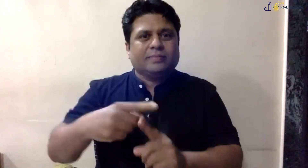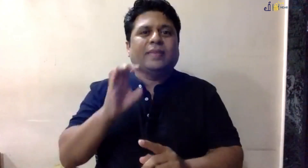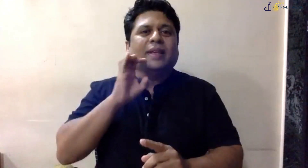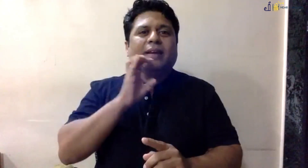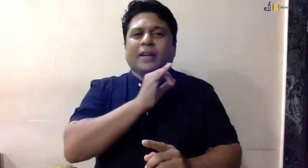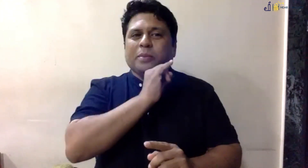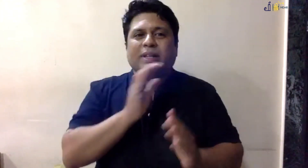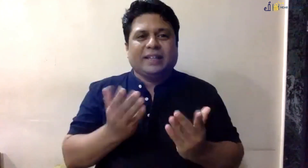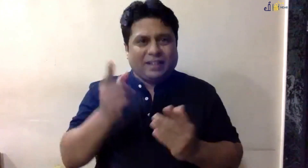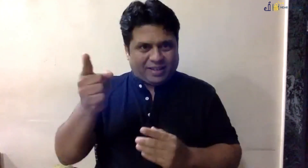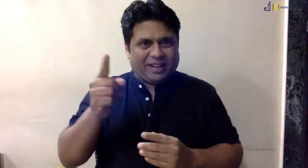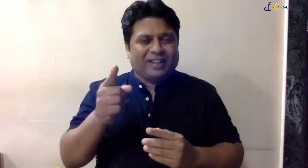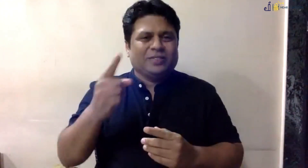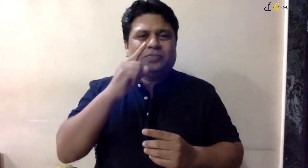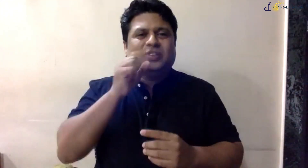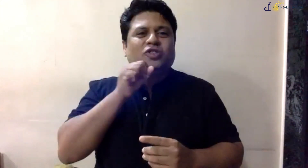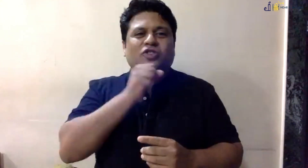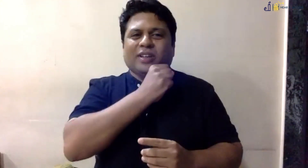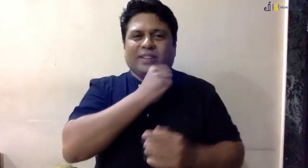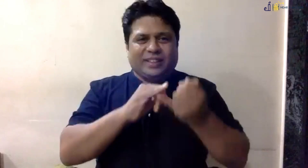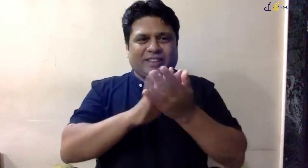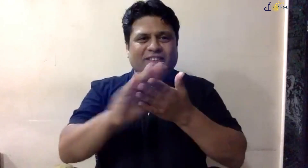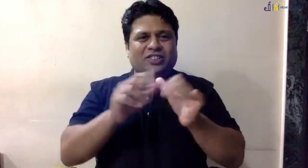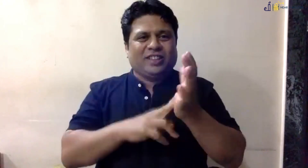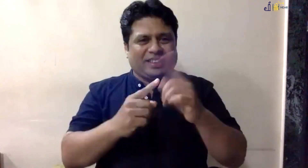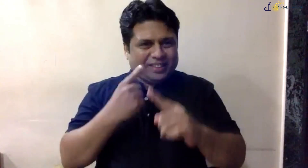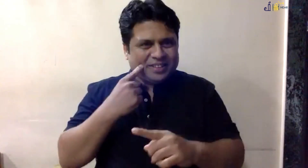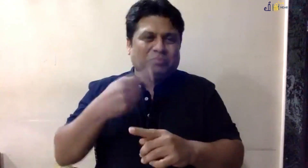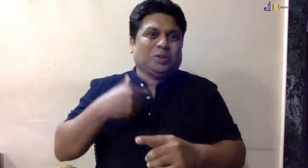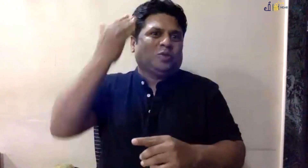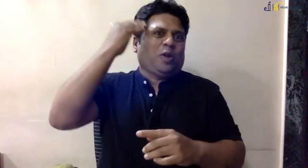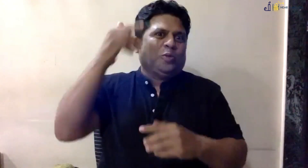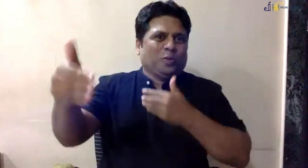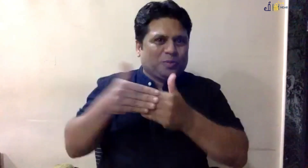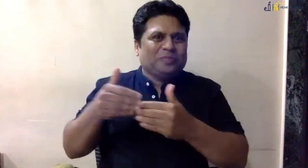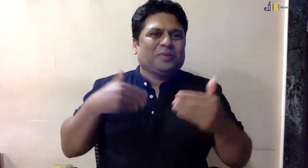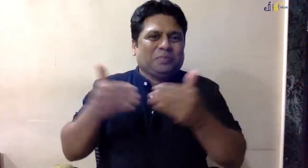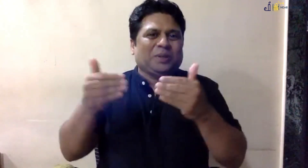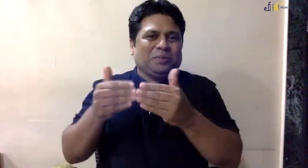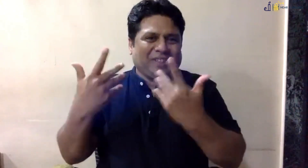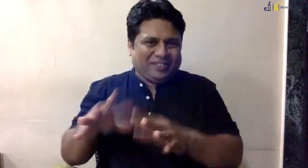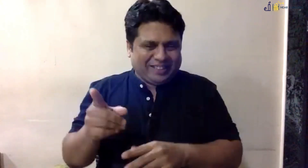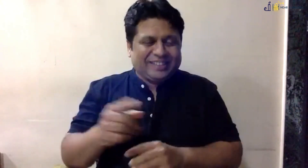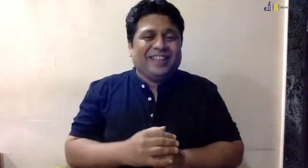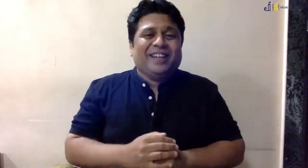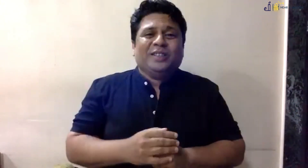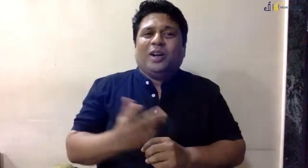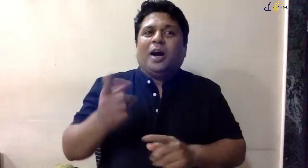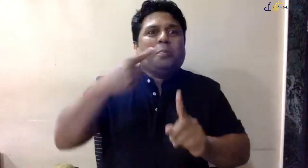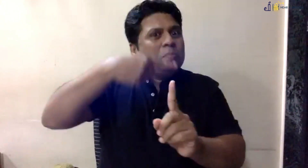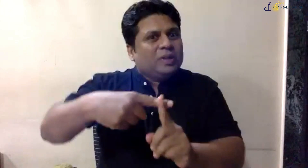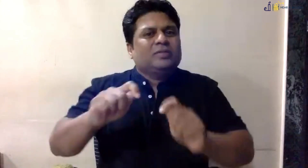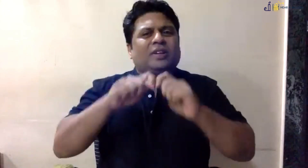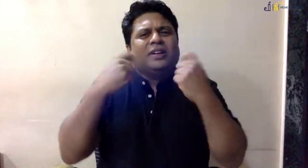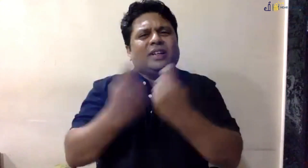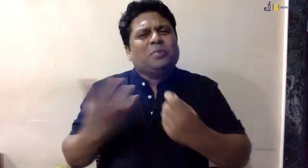to thank Dr. Alim and Enable India, Dr. Shanti. We know that we've worked together, we've